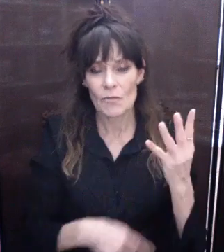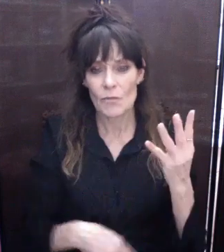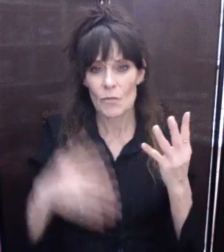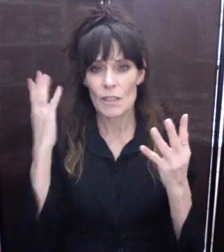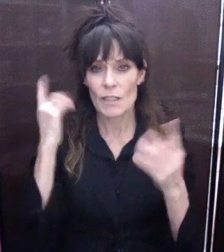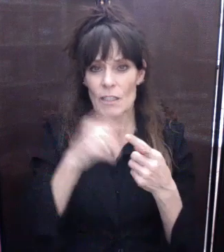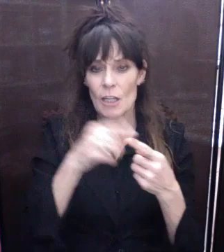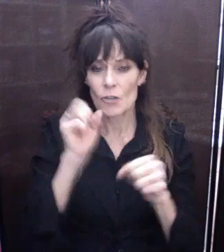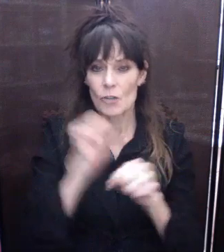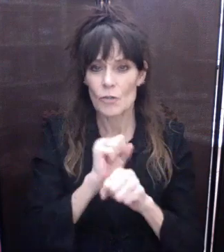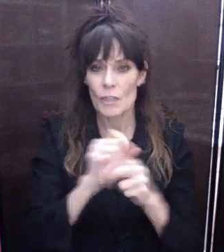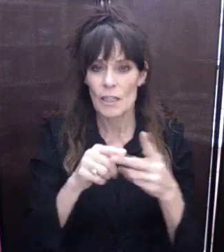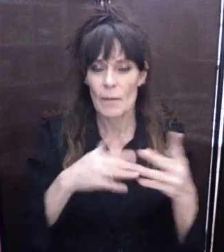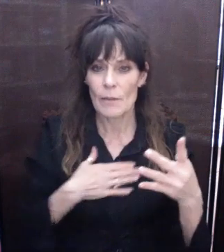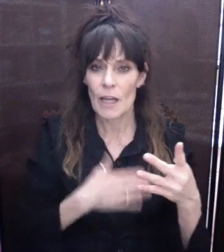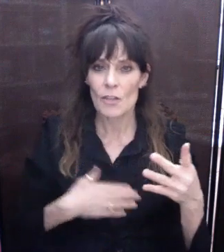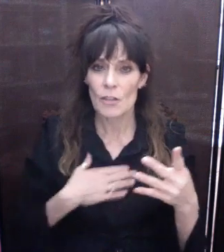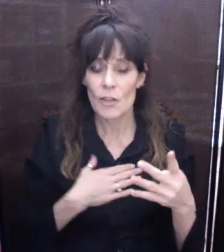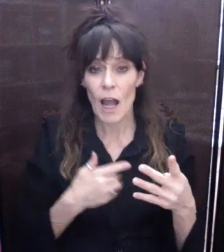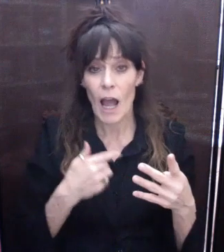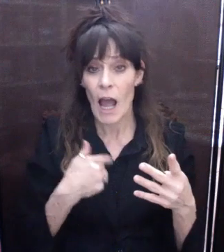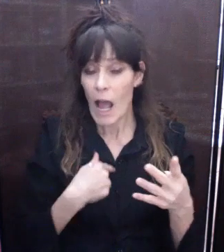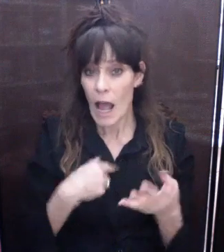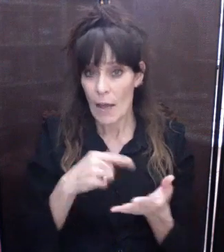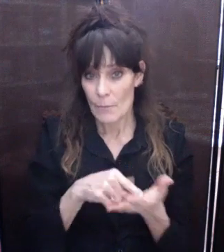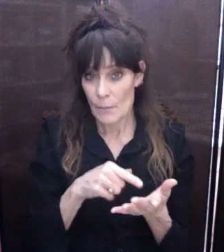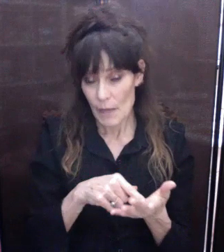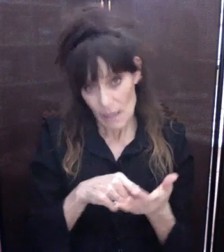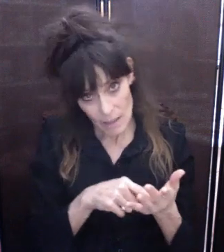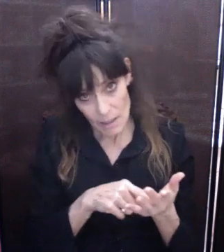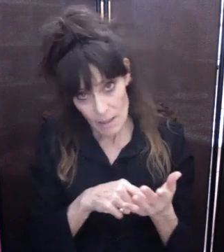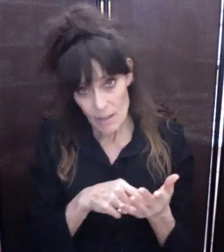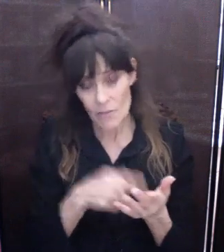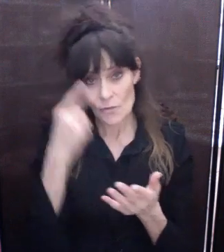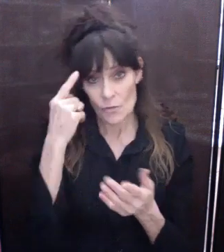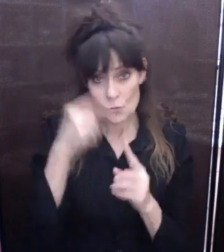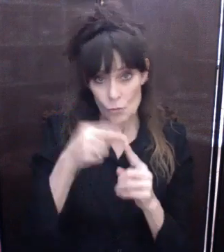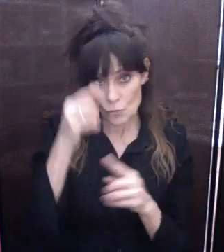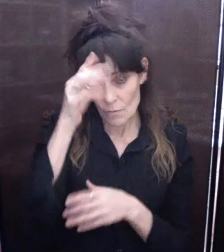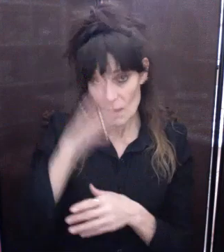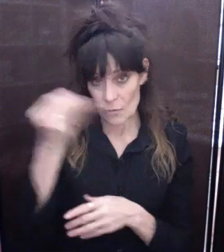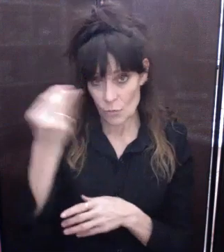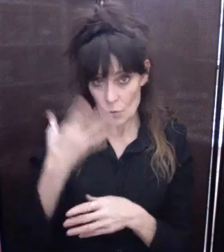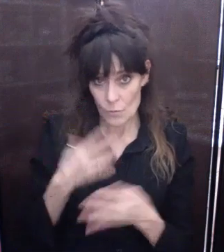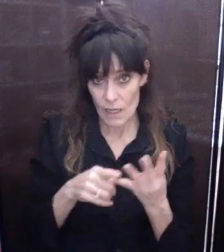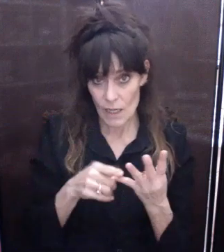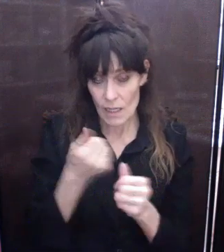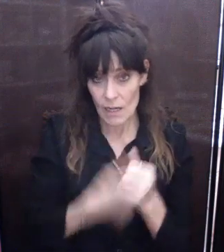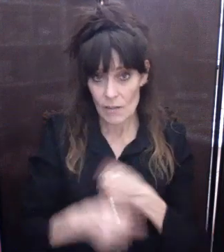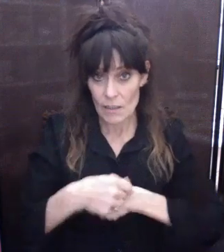a pleasure, because in so doing, I pay my debt to the man who took time to pass it on to me, and because every time I do, a little